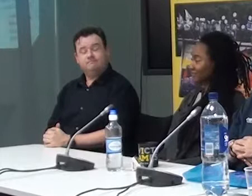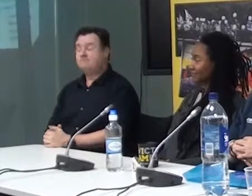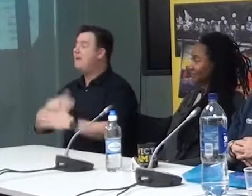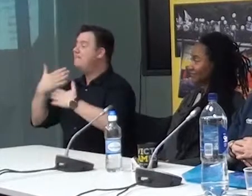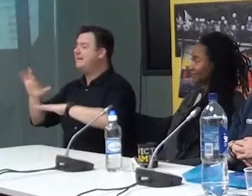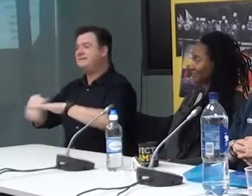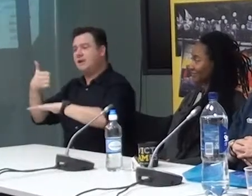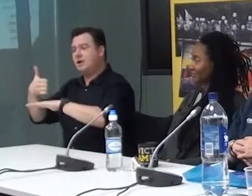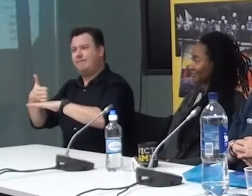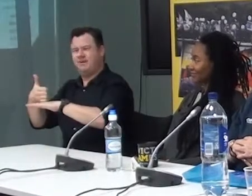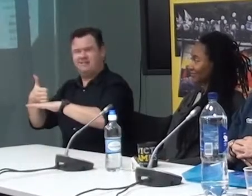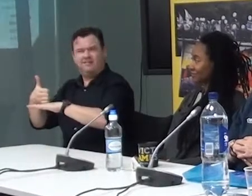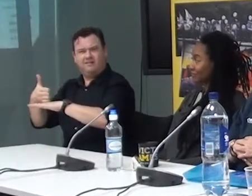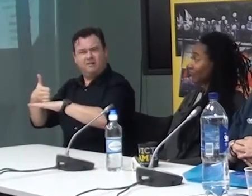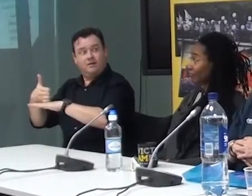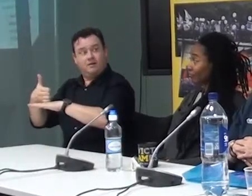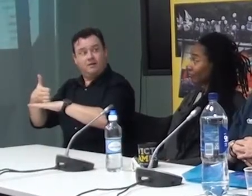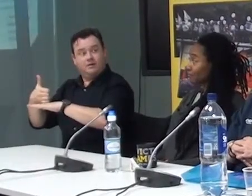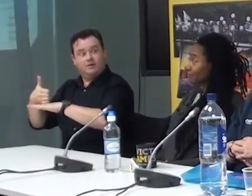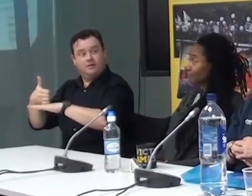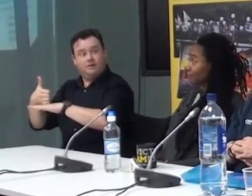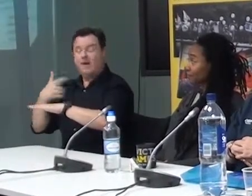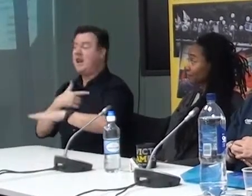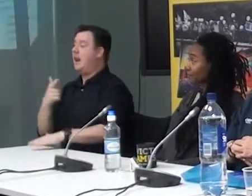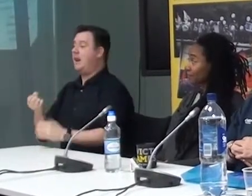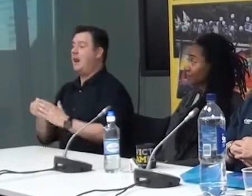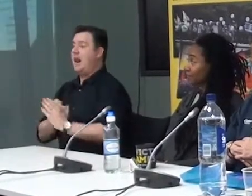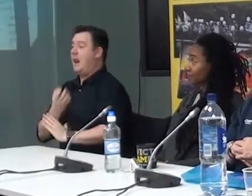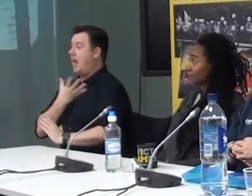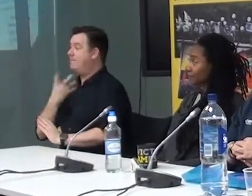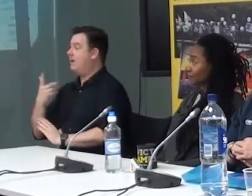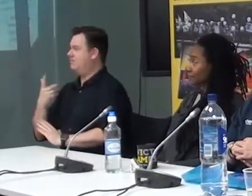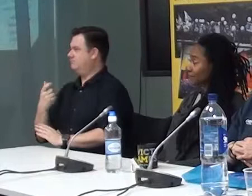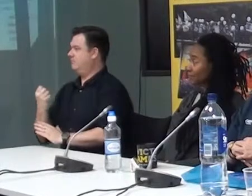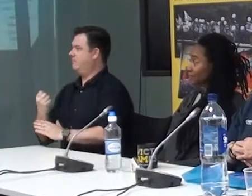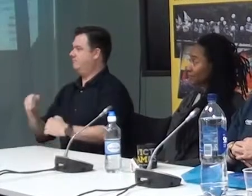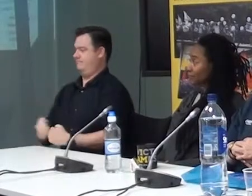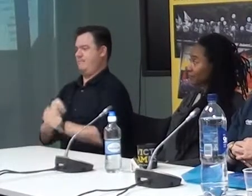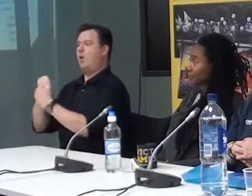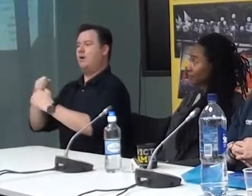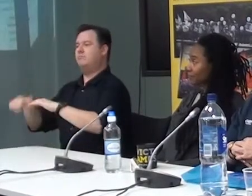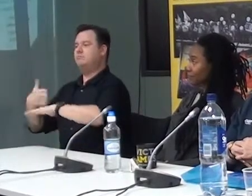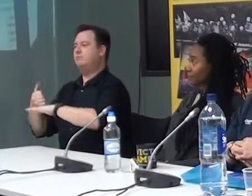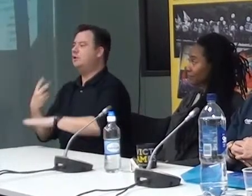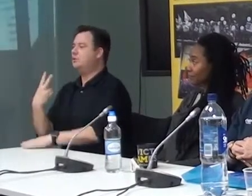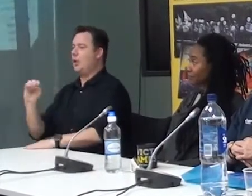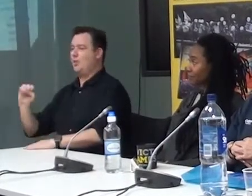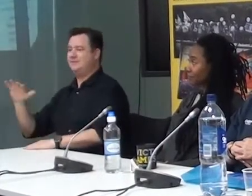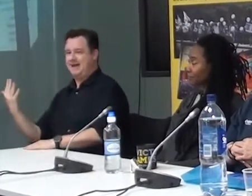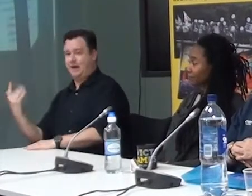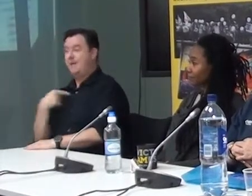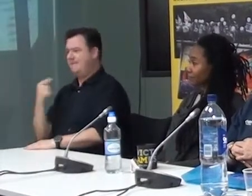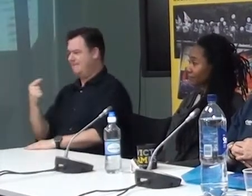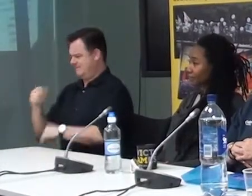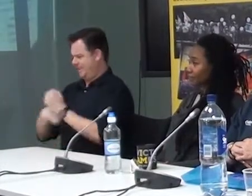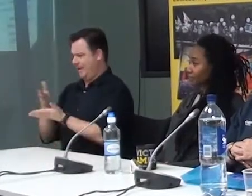up when the coalition government came into power back in 2010, when it became clear that